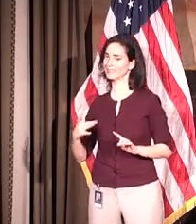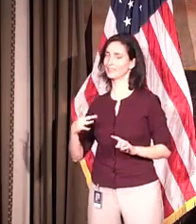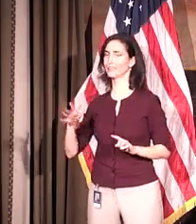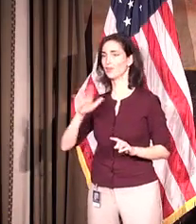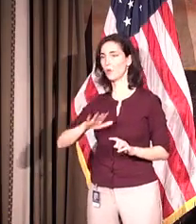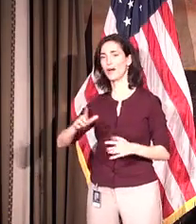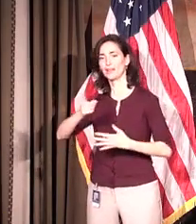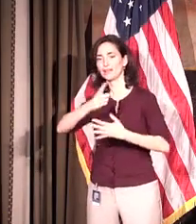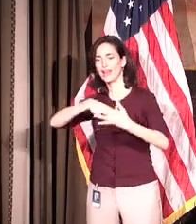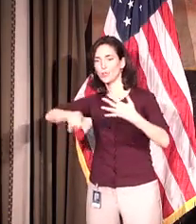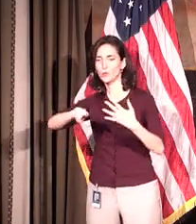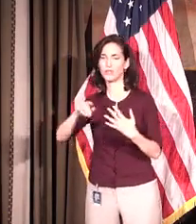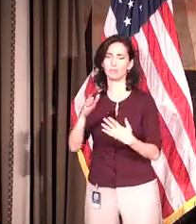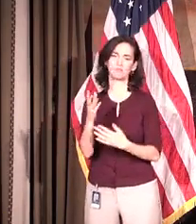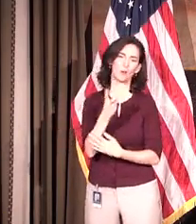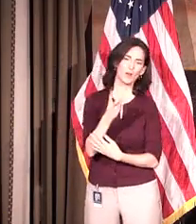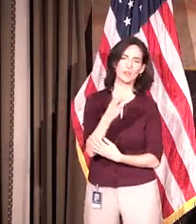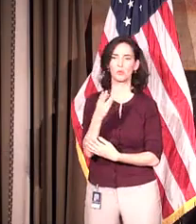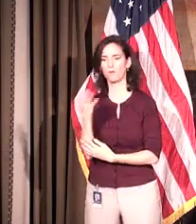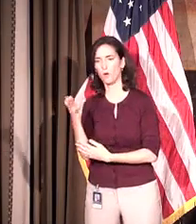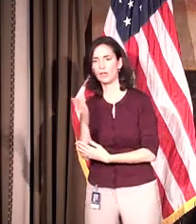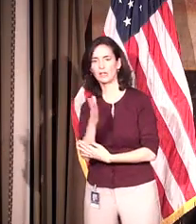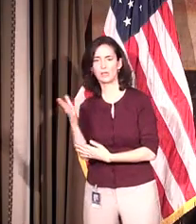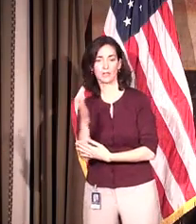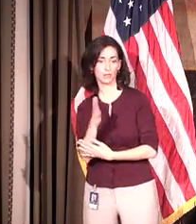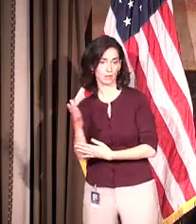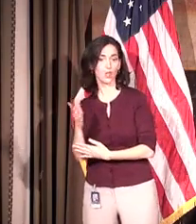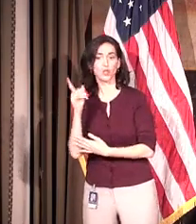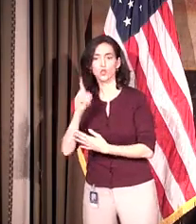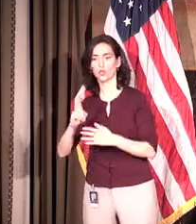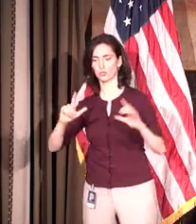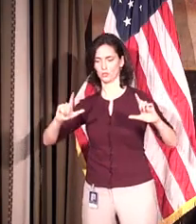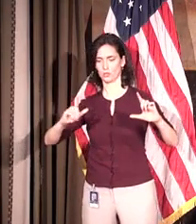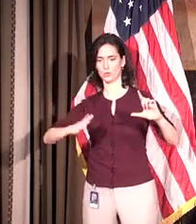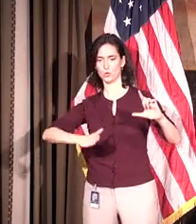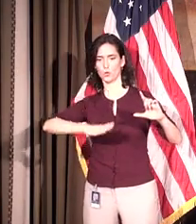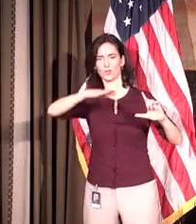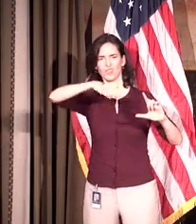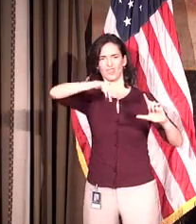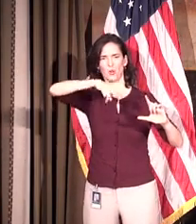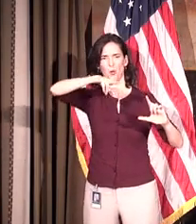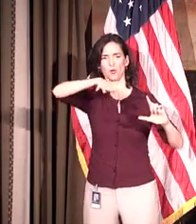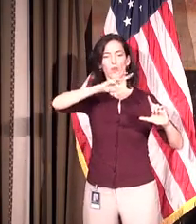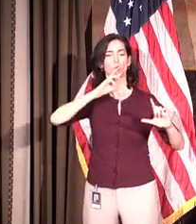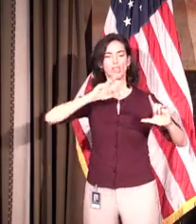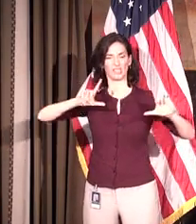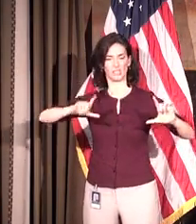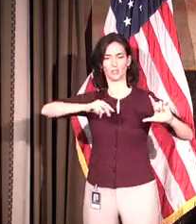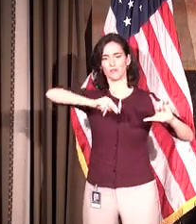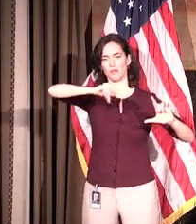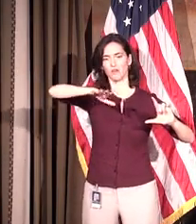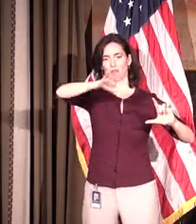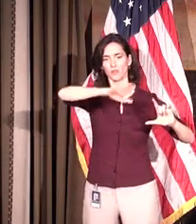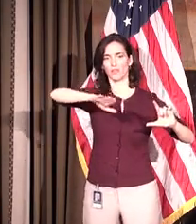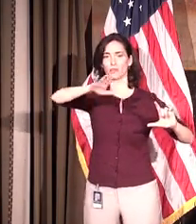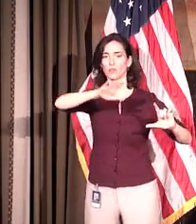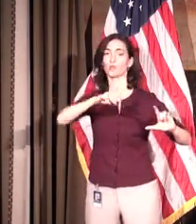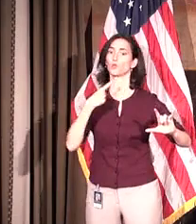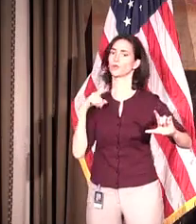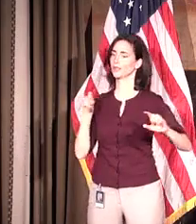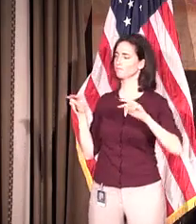by the middle or end of next week, we have to be paying attention to that. And as we know more, we will